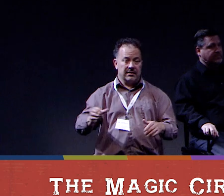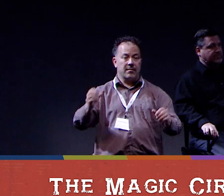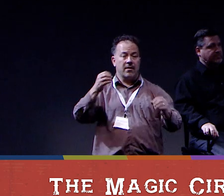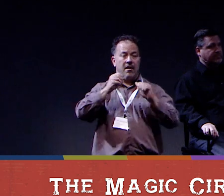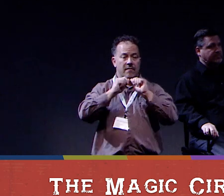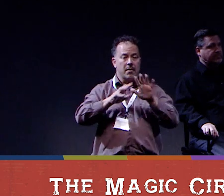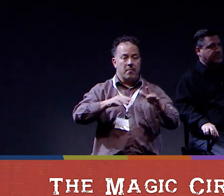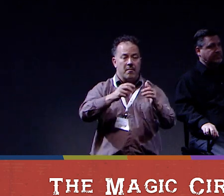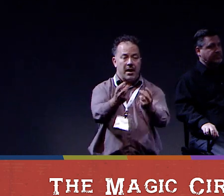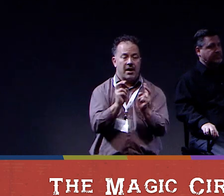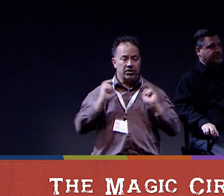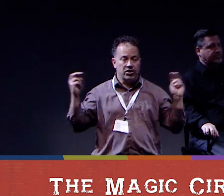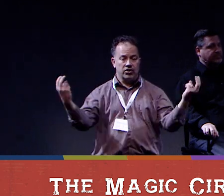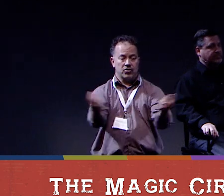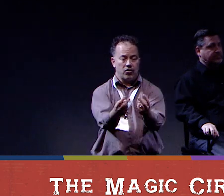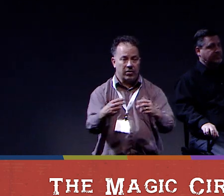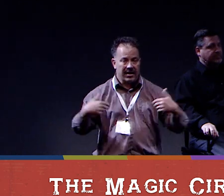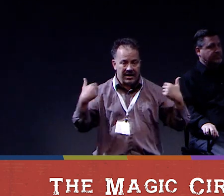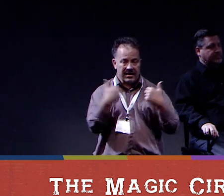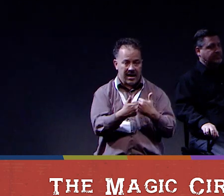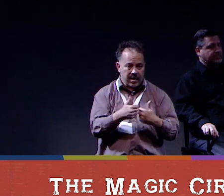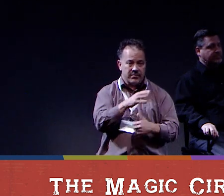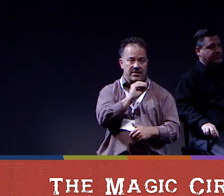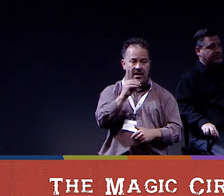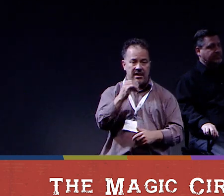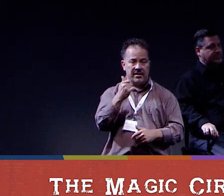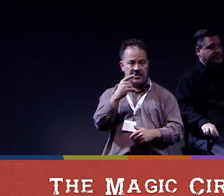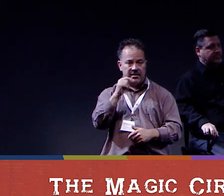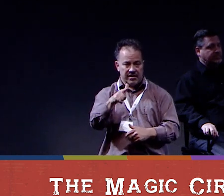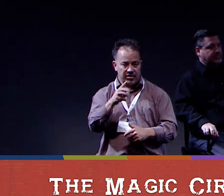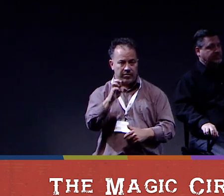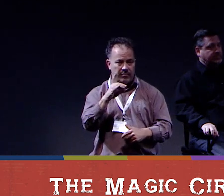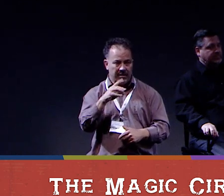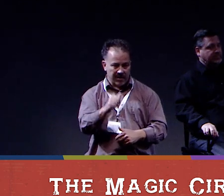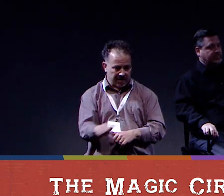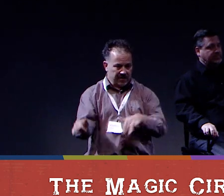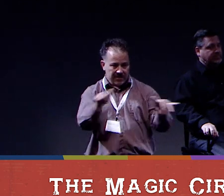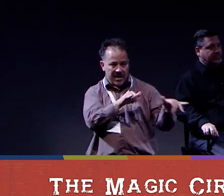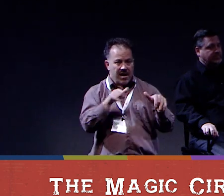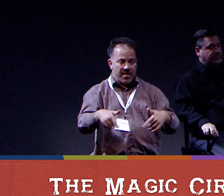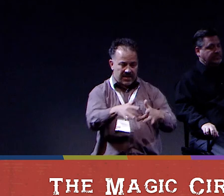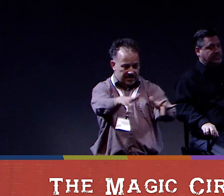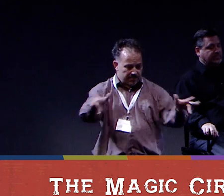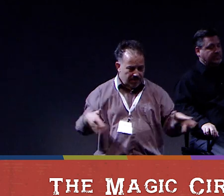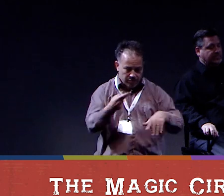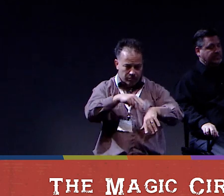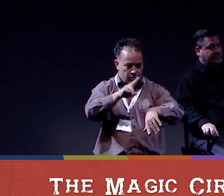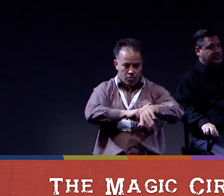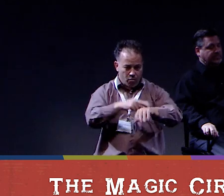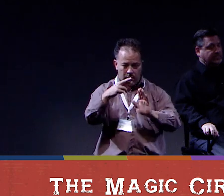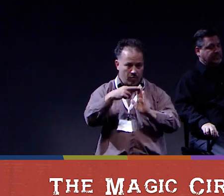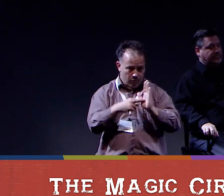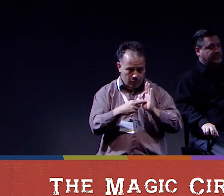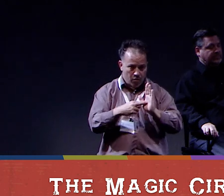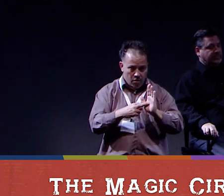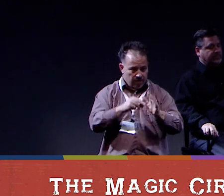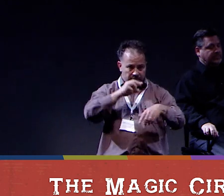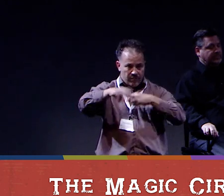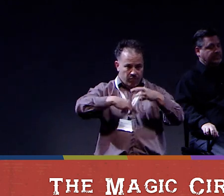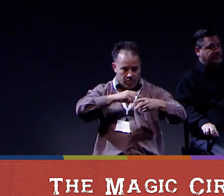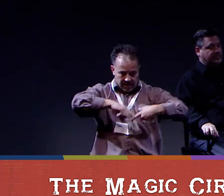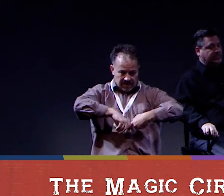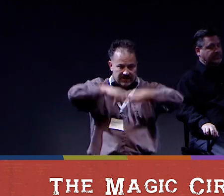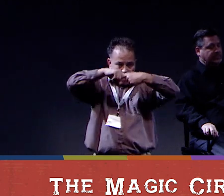circle. In games and digital media alike, this is the space in which the normal rules and reality of the world are suspended